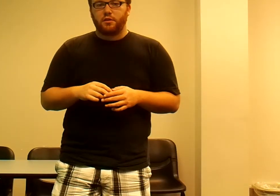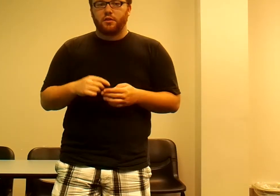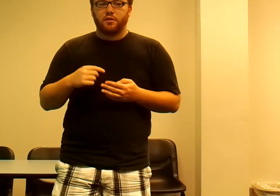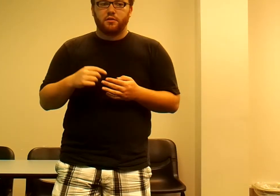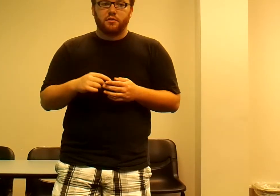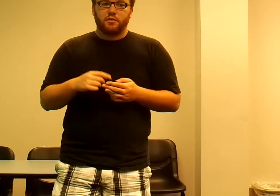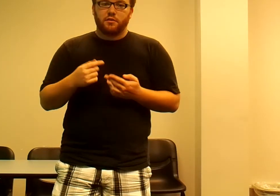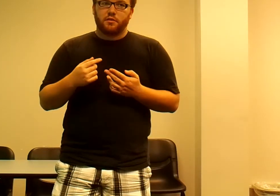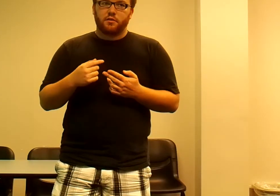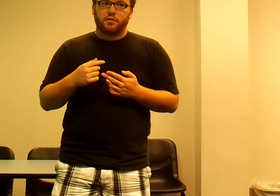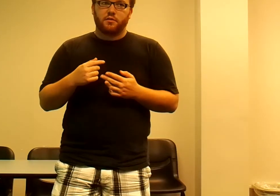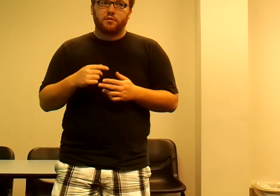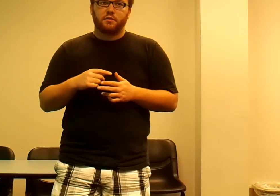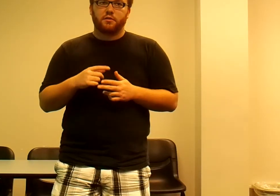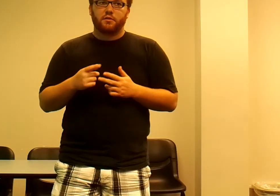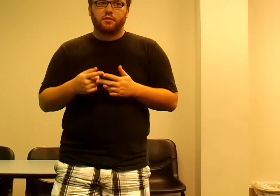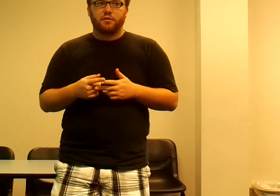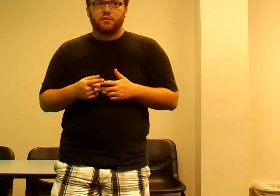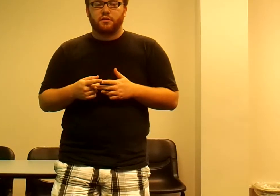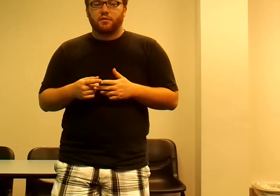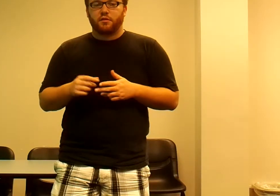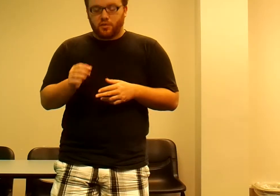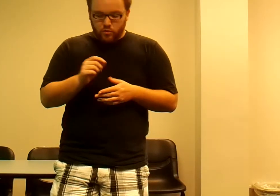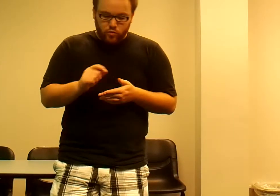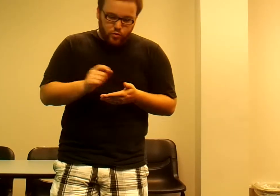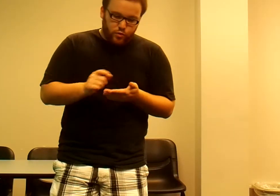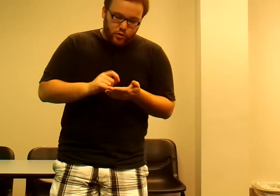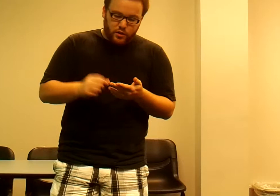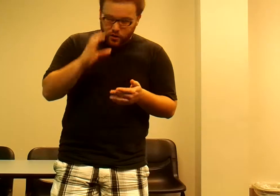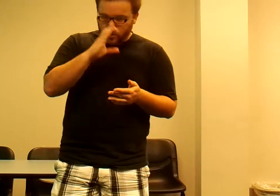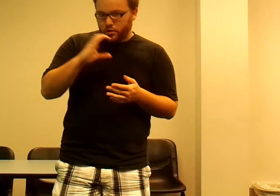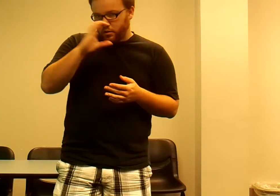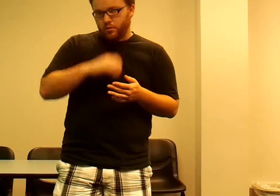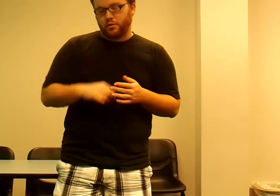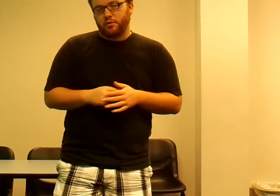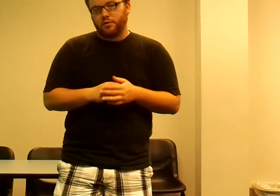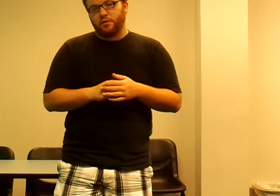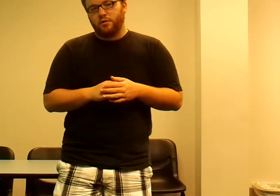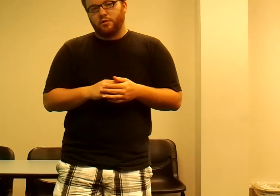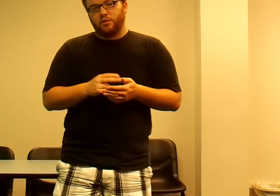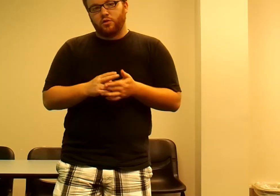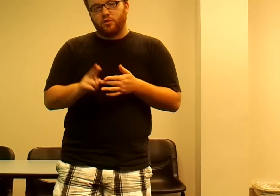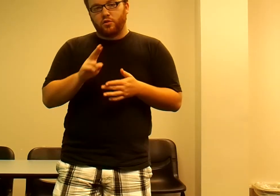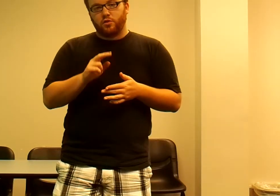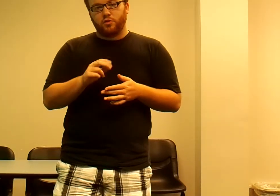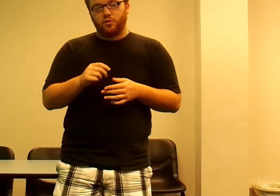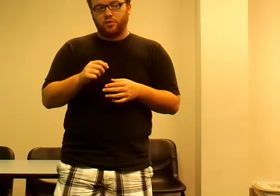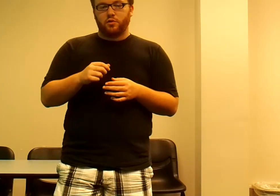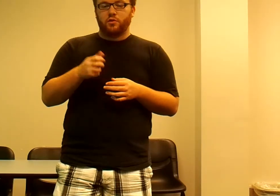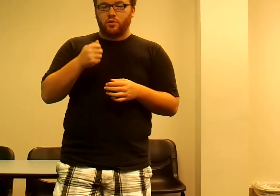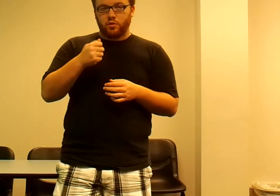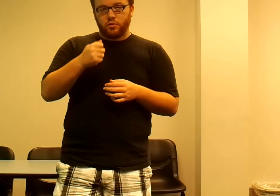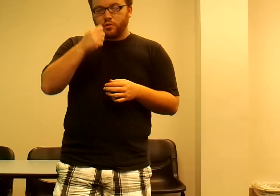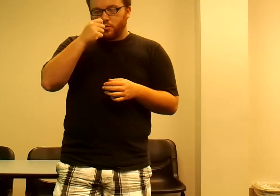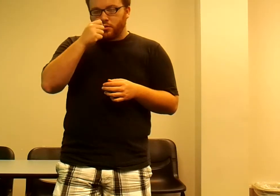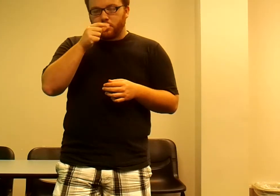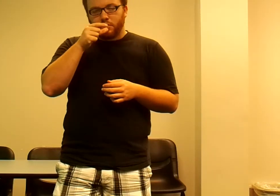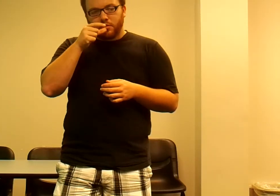what you observe. So you use your hand lens, holding it about 2 inches from your tongue, look in the